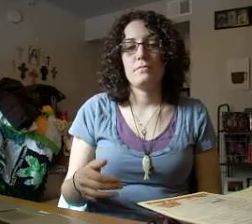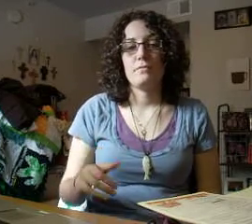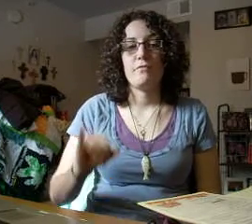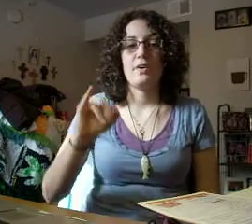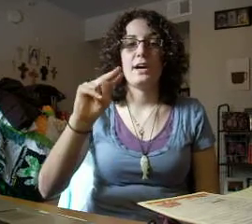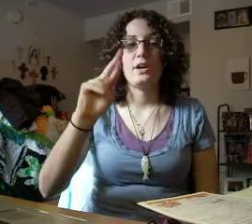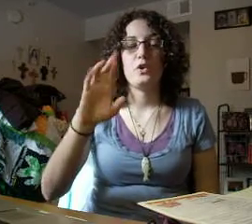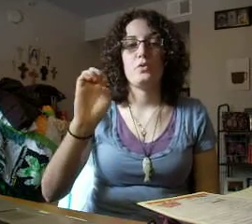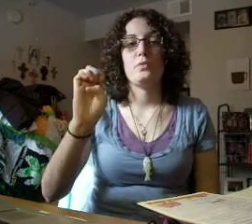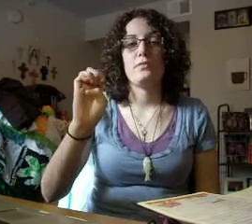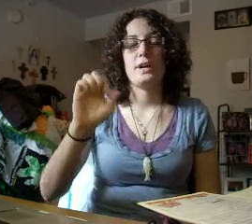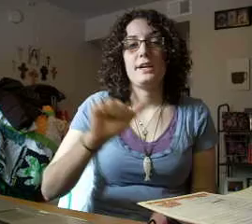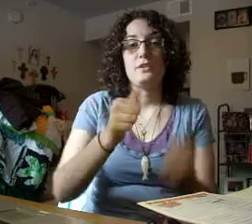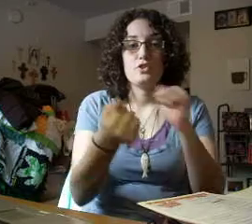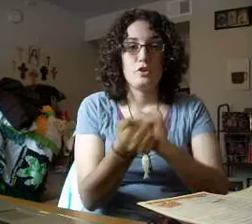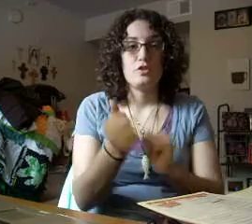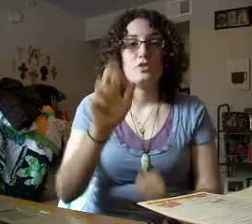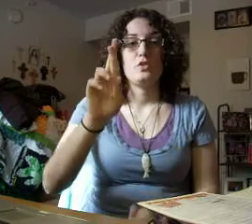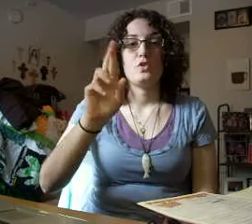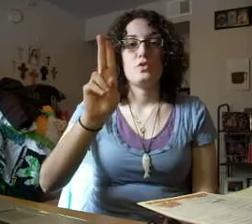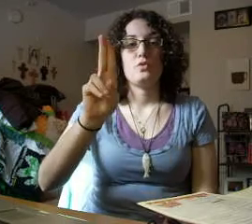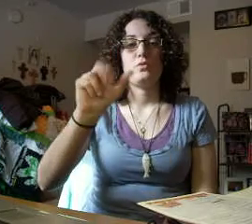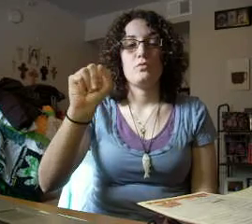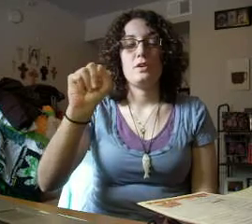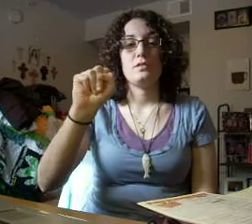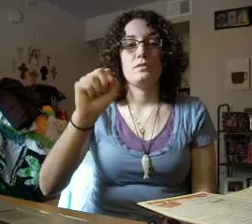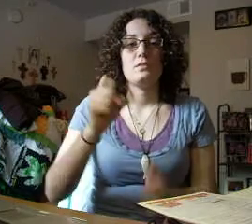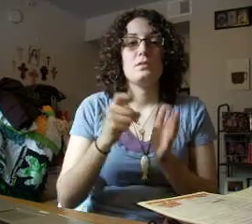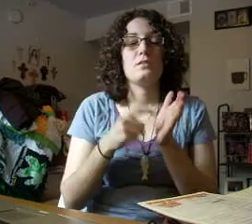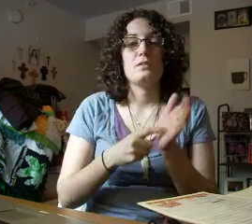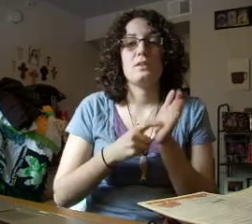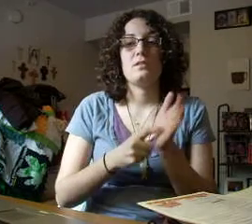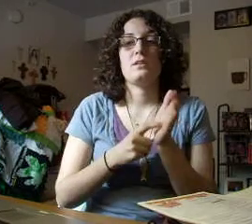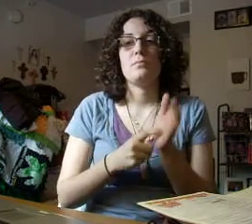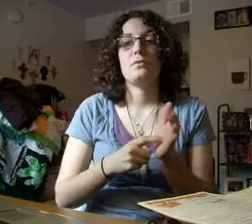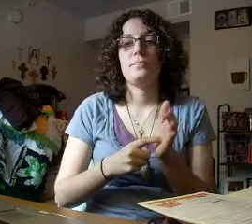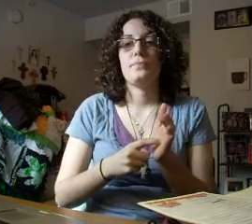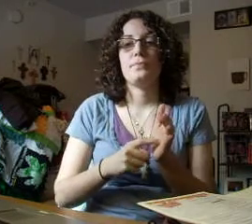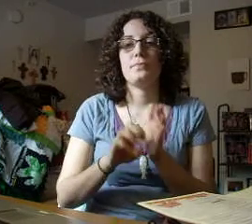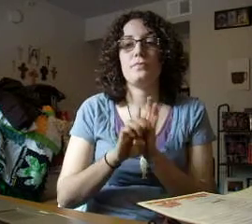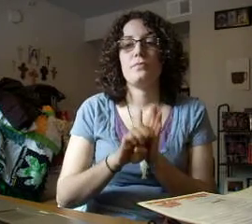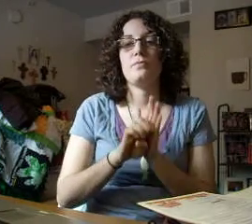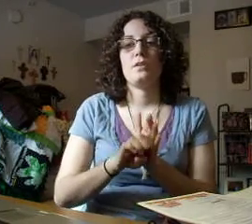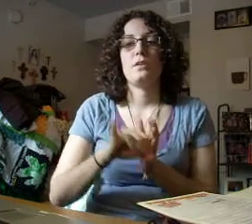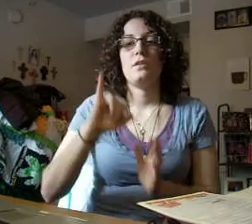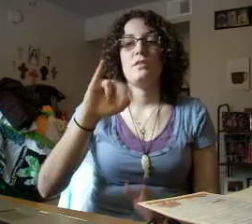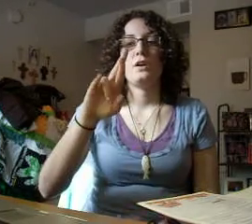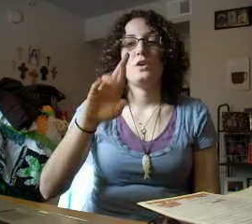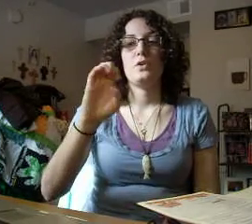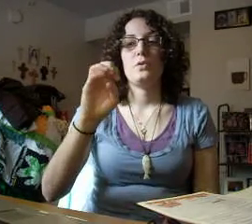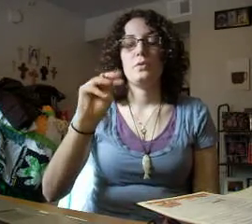is an example of a chemical property of iron. The density of iron is a physical property.